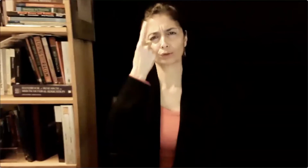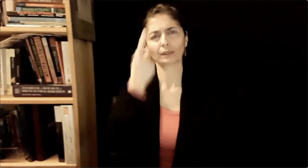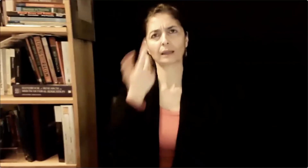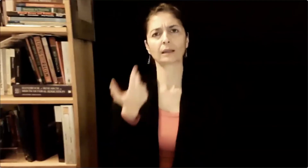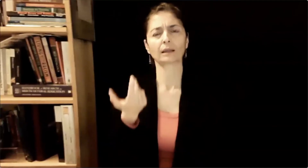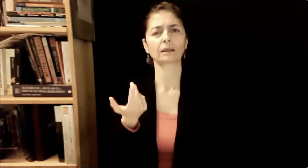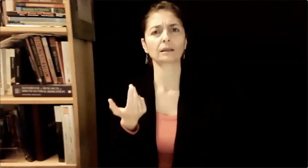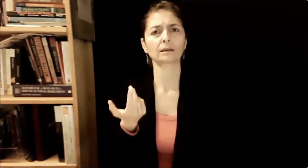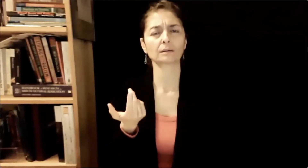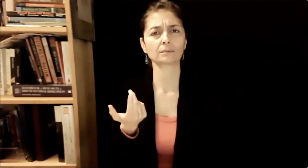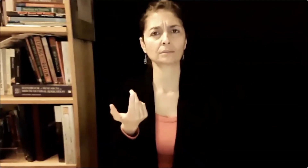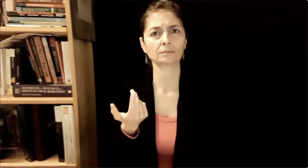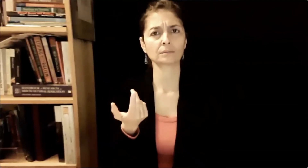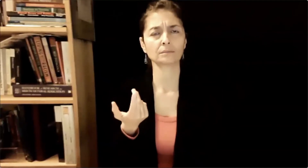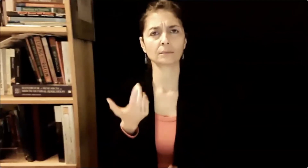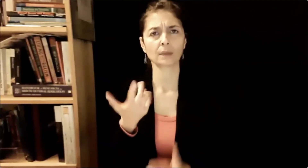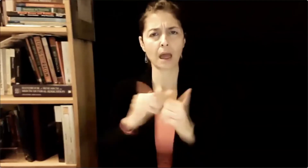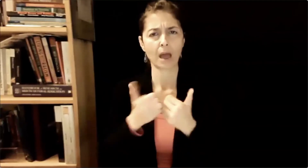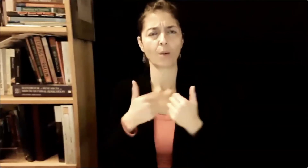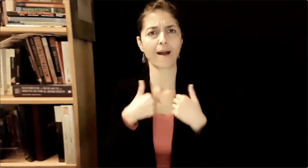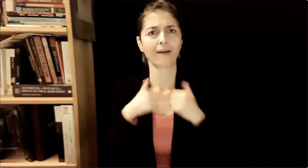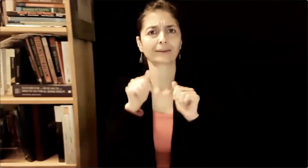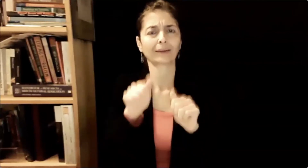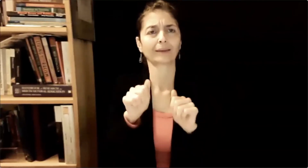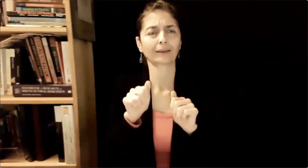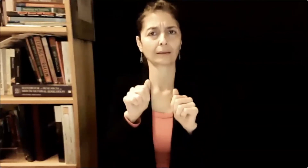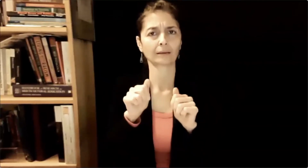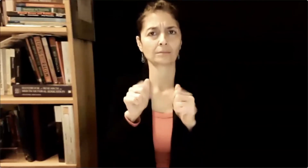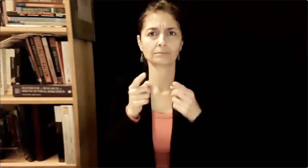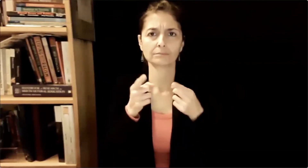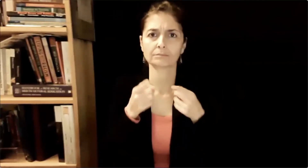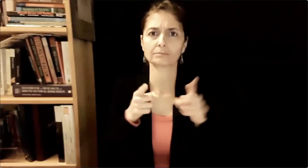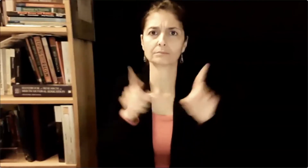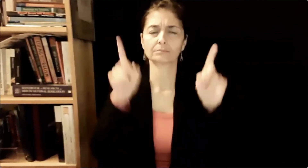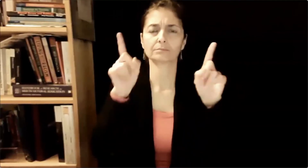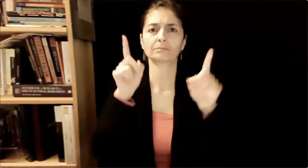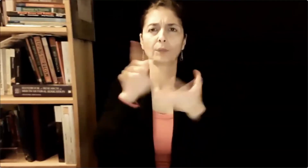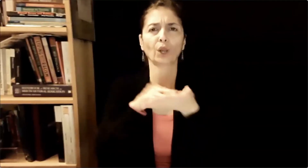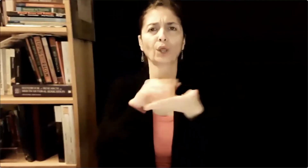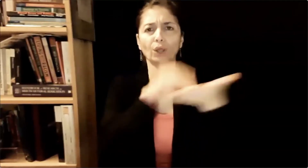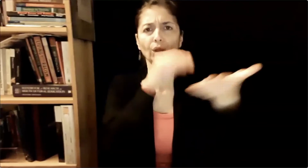to understand how I could learn and succeed.